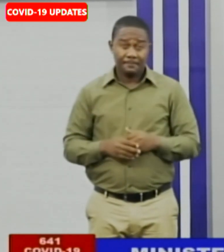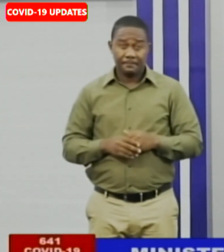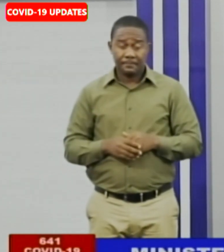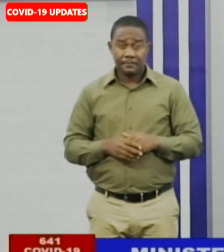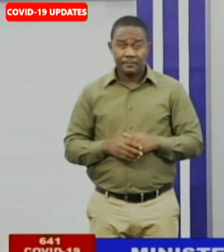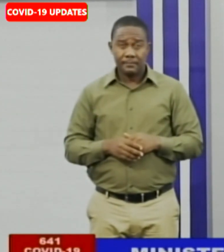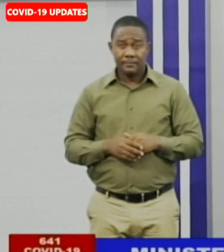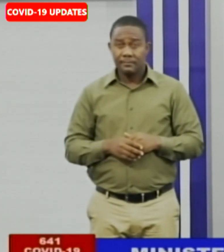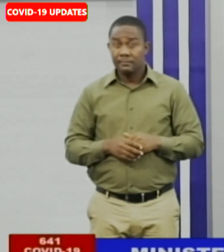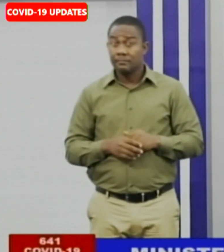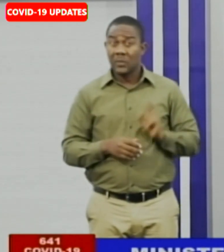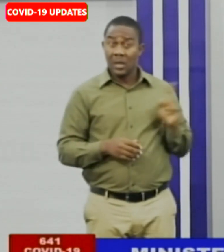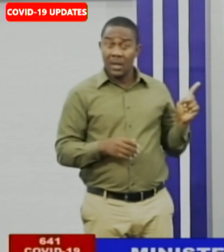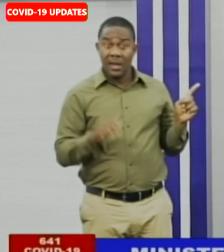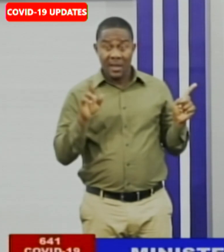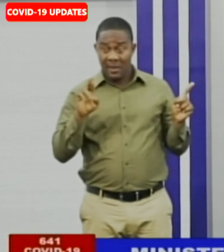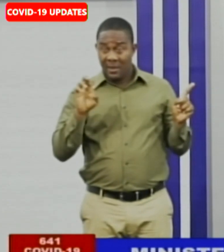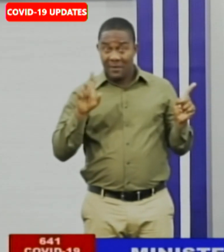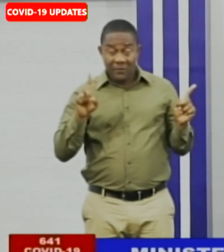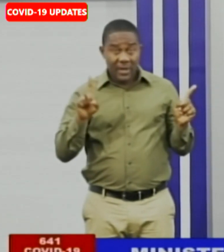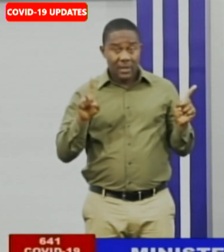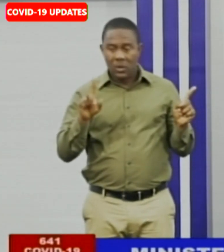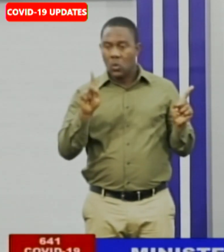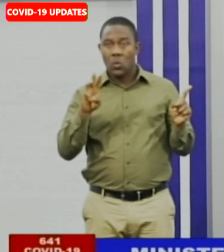My name is Frederick Kwekudra.